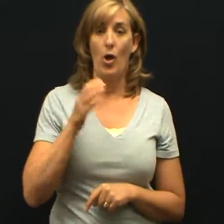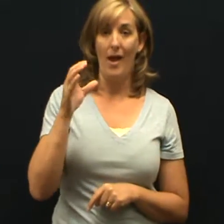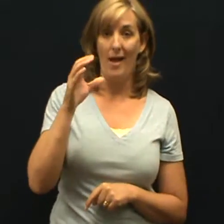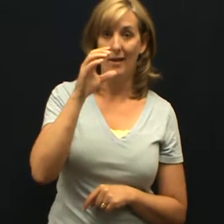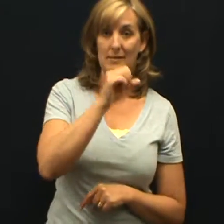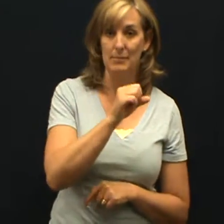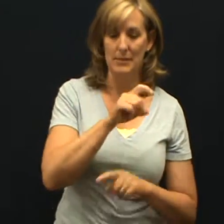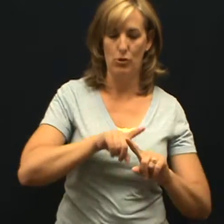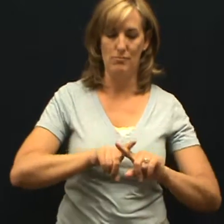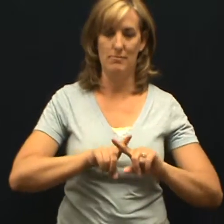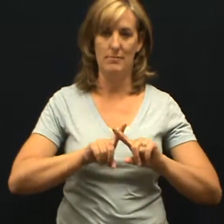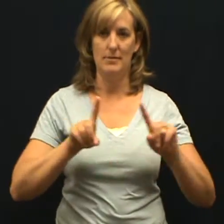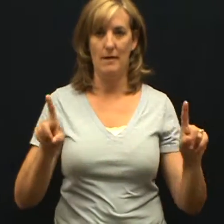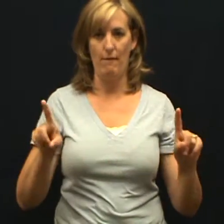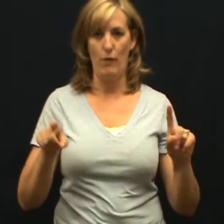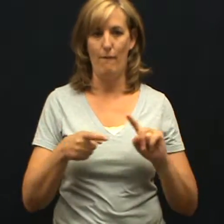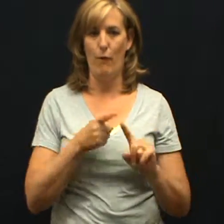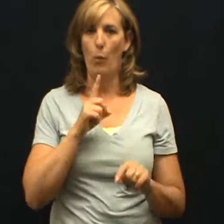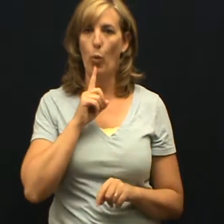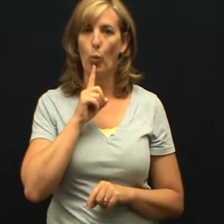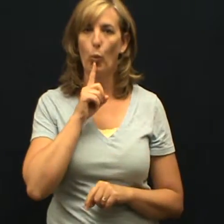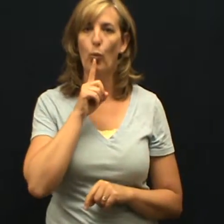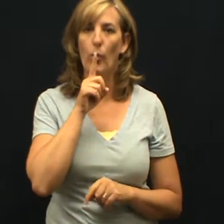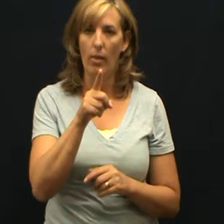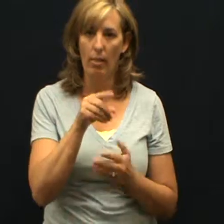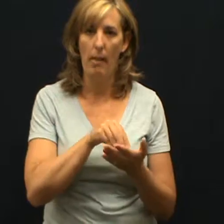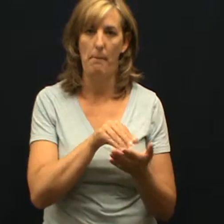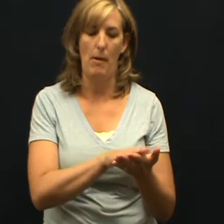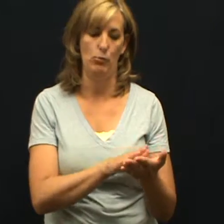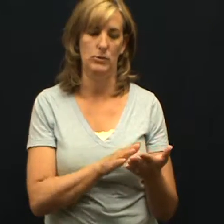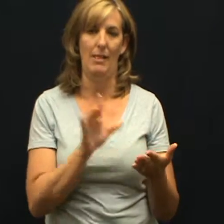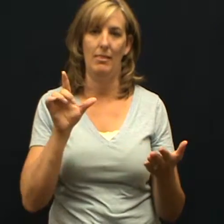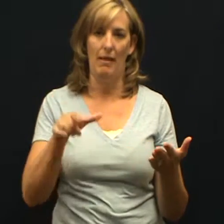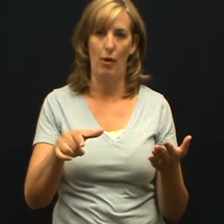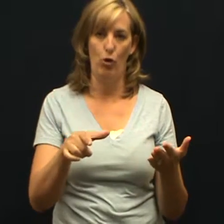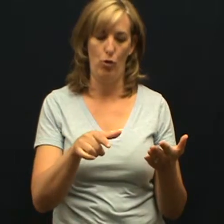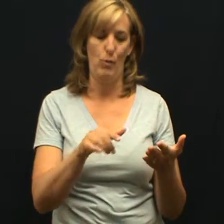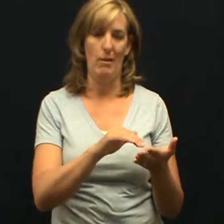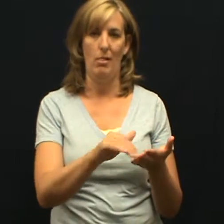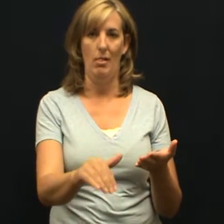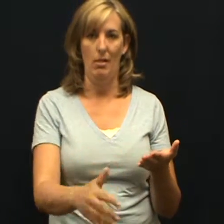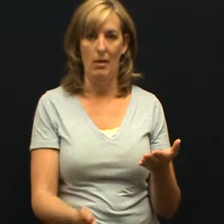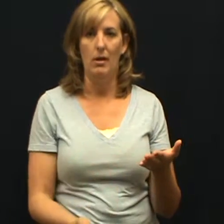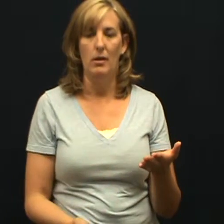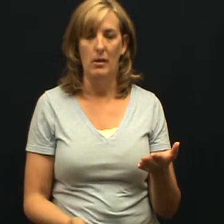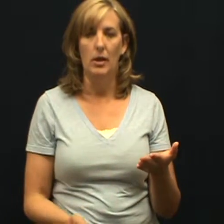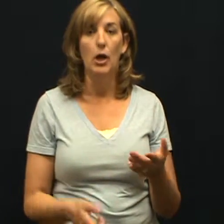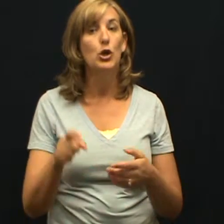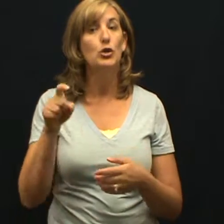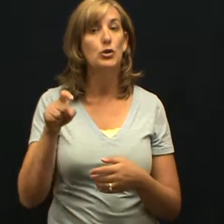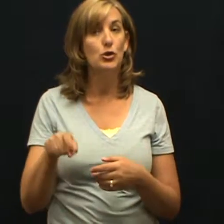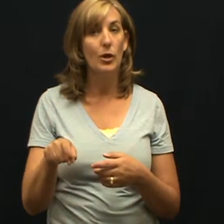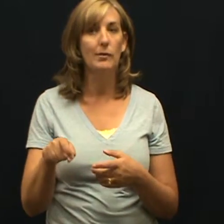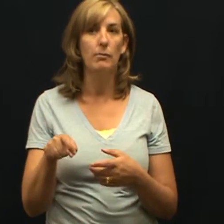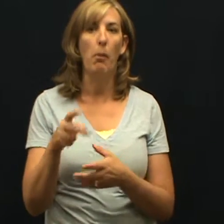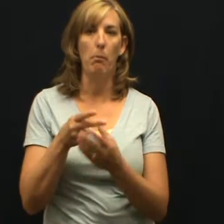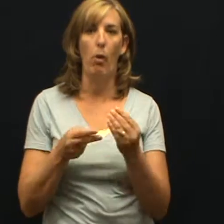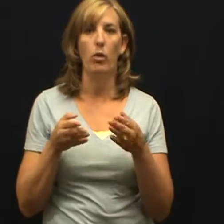the actual amounts that we later write off. And they should go both ways.